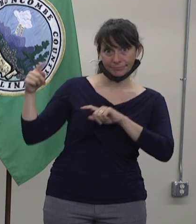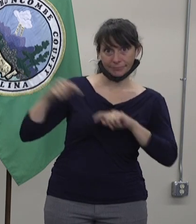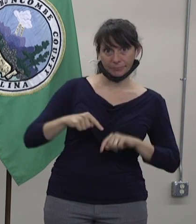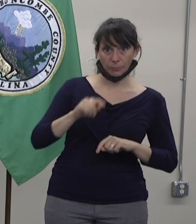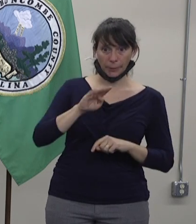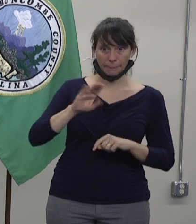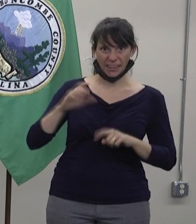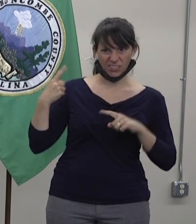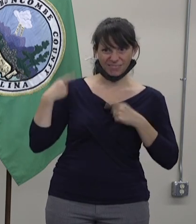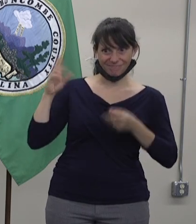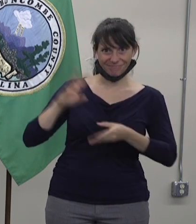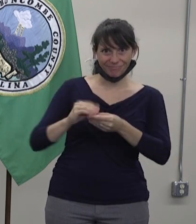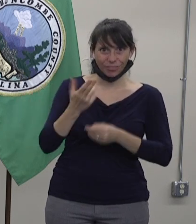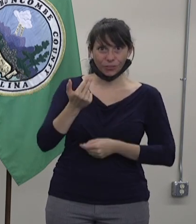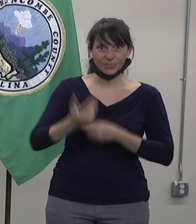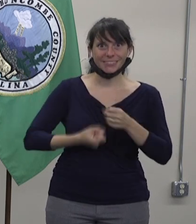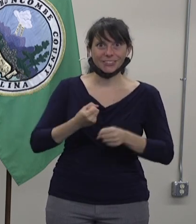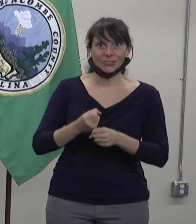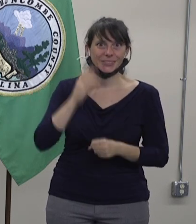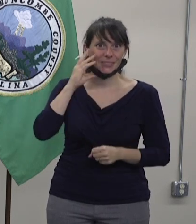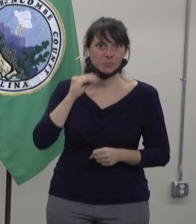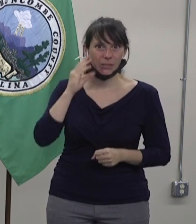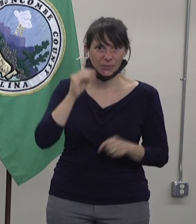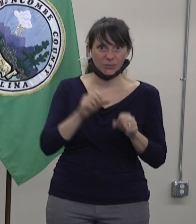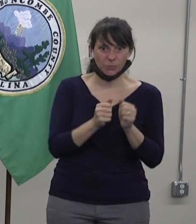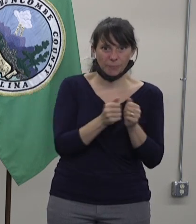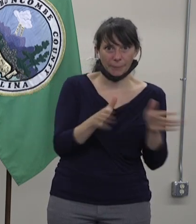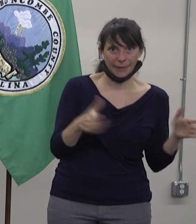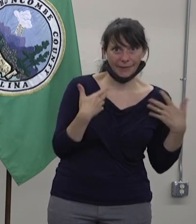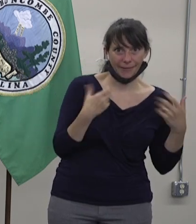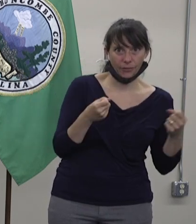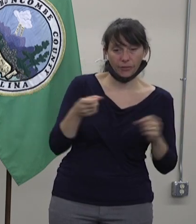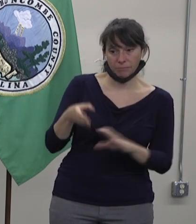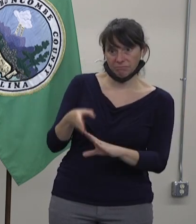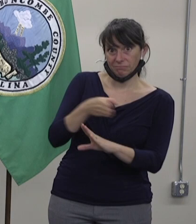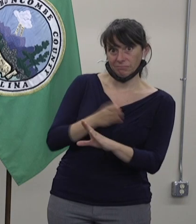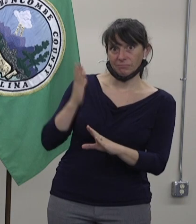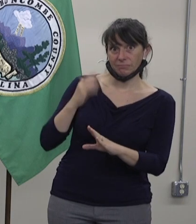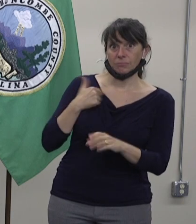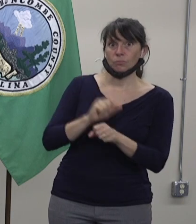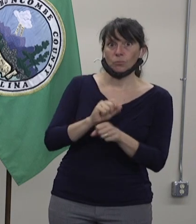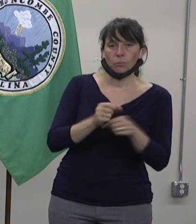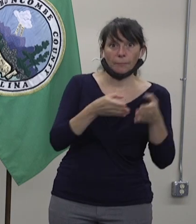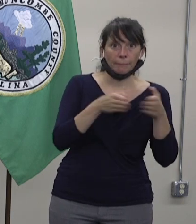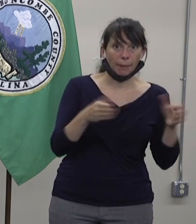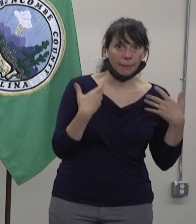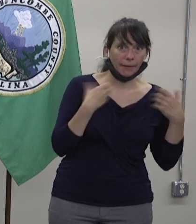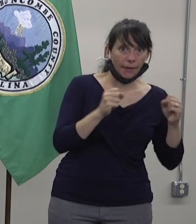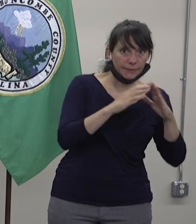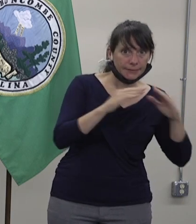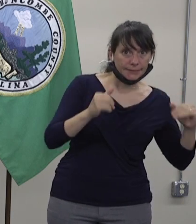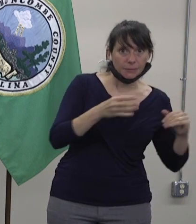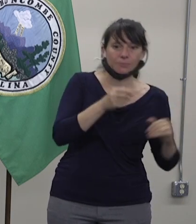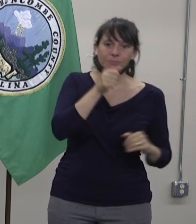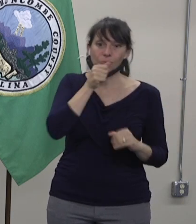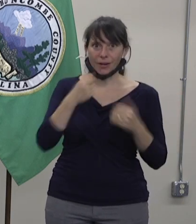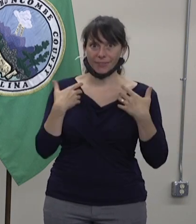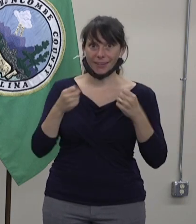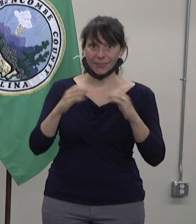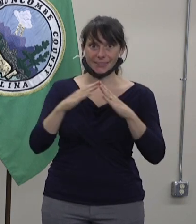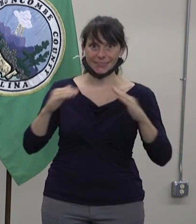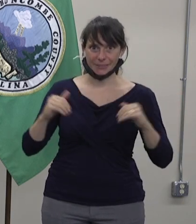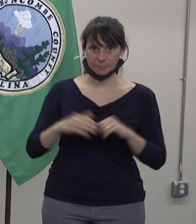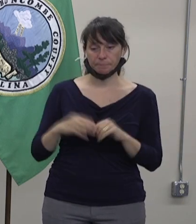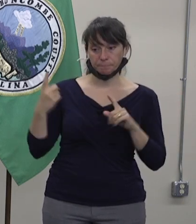health experience, and prior to that, I have worked in both private and public health systems. For the last 6 years, I